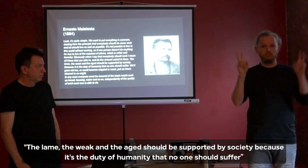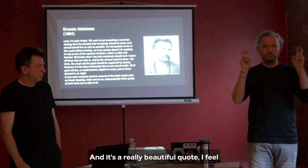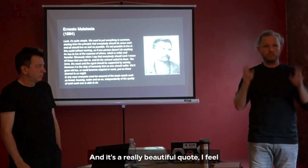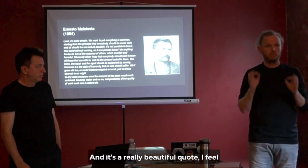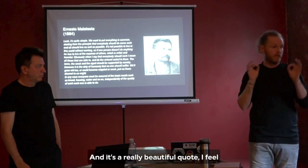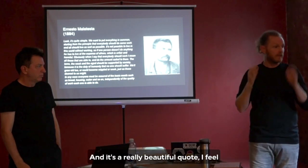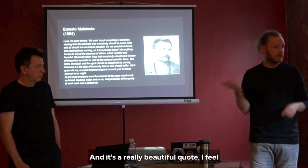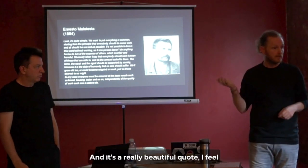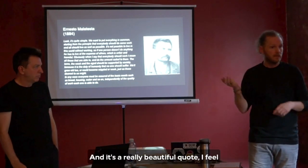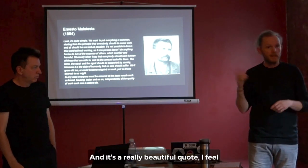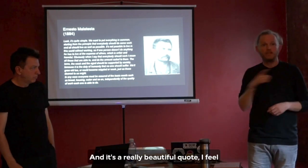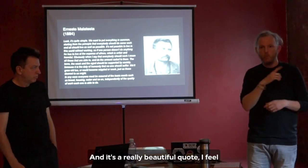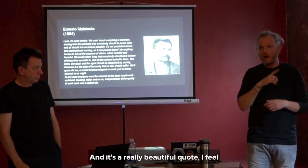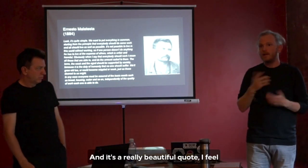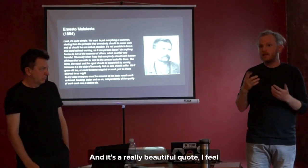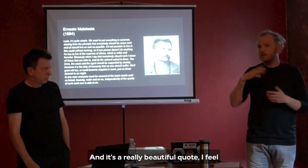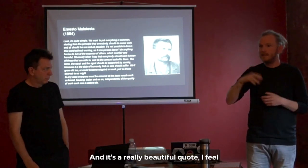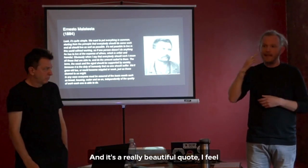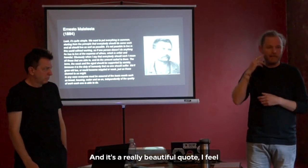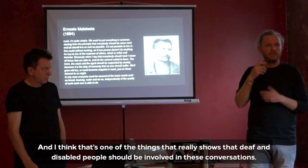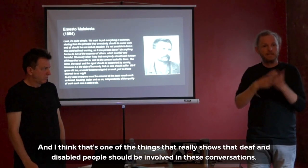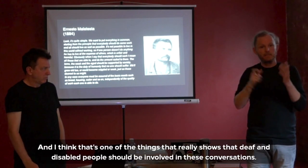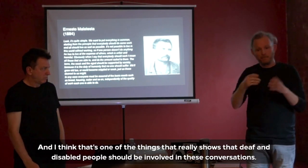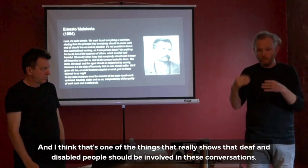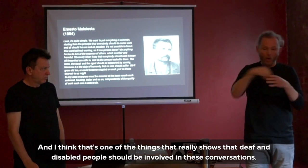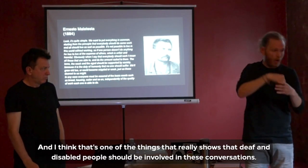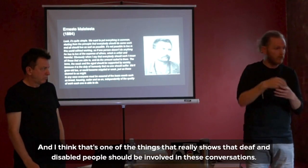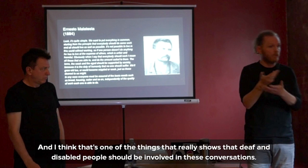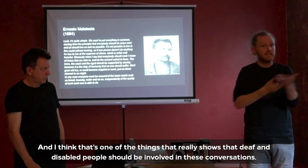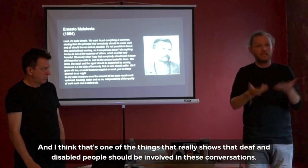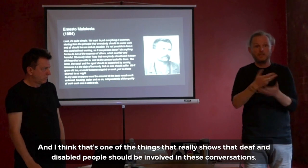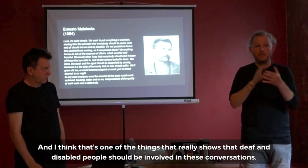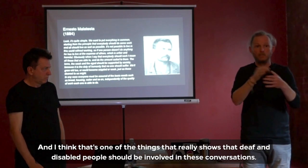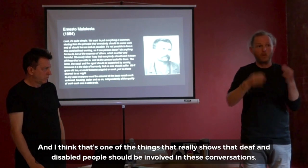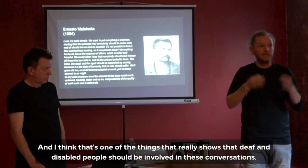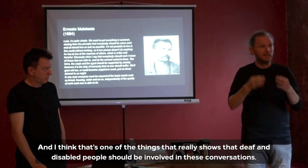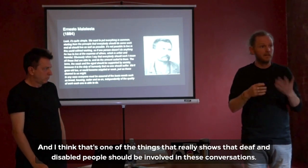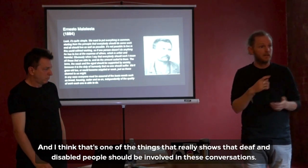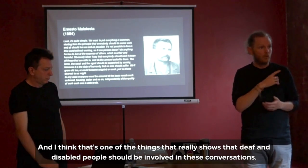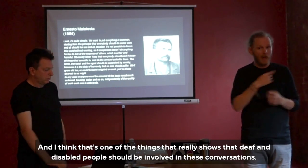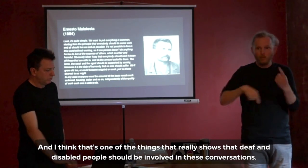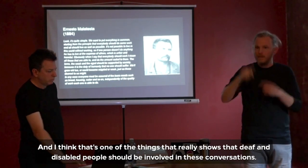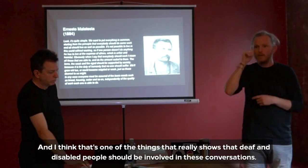And it's a really beautiful quote, I feel. And I think that's one of the things that really shows that deaf and